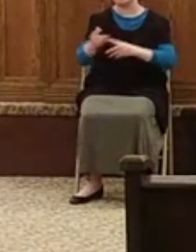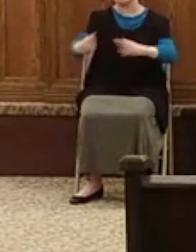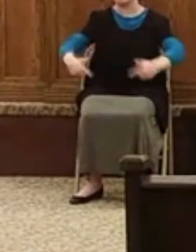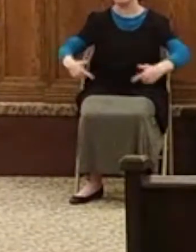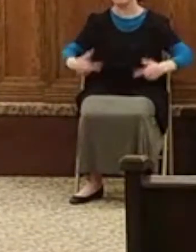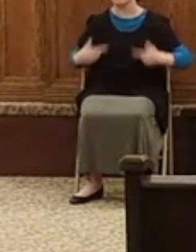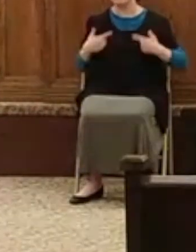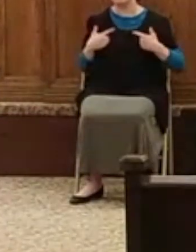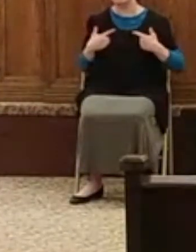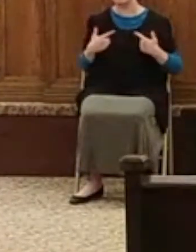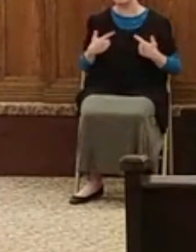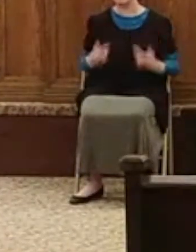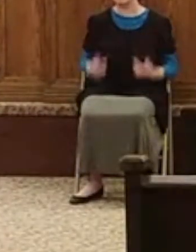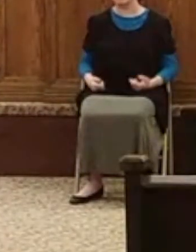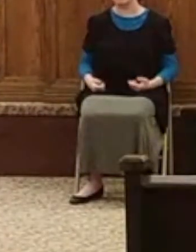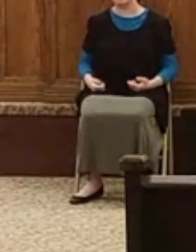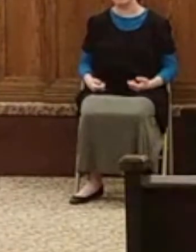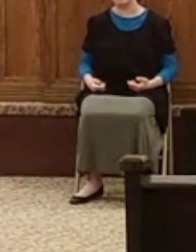life.